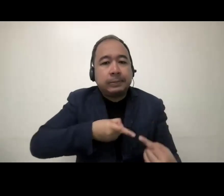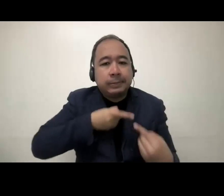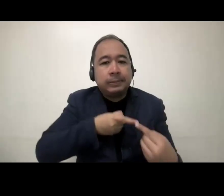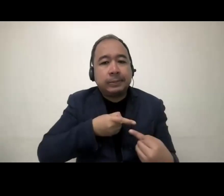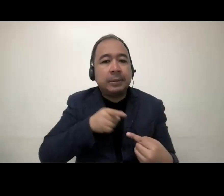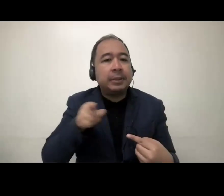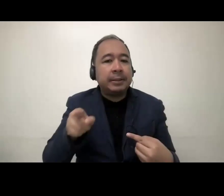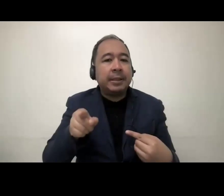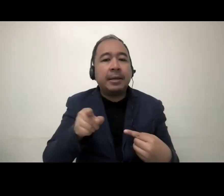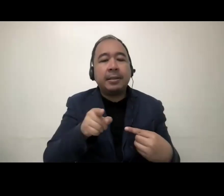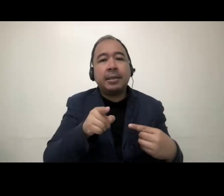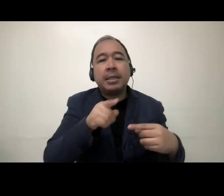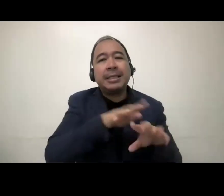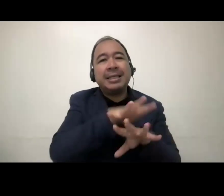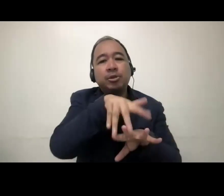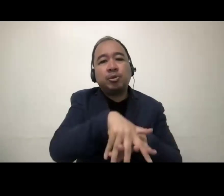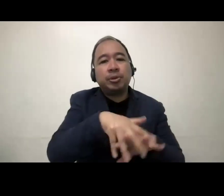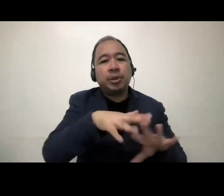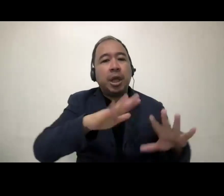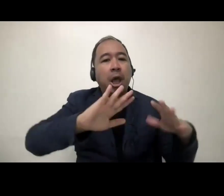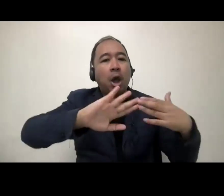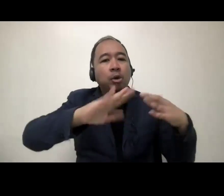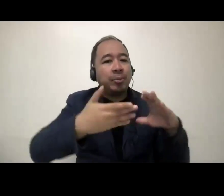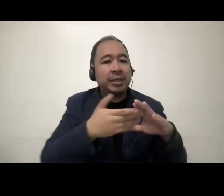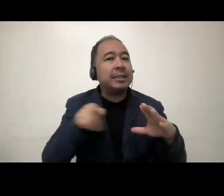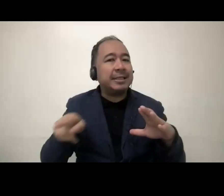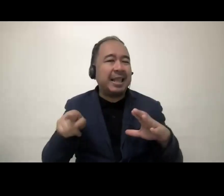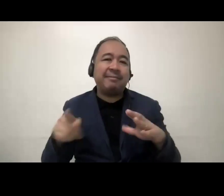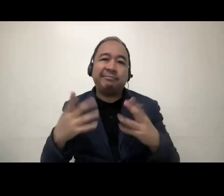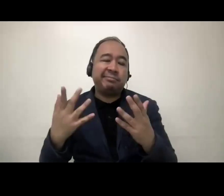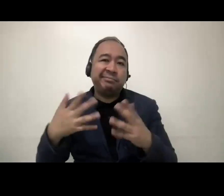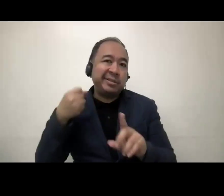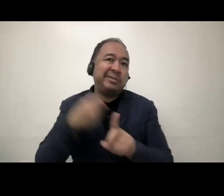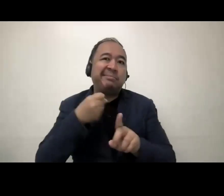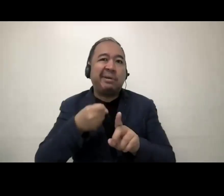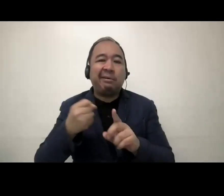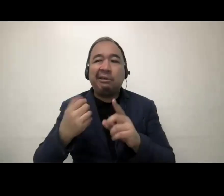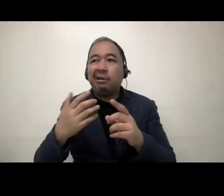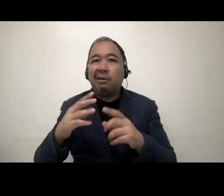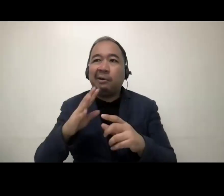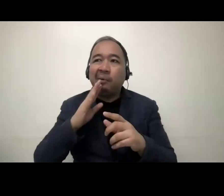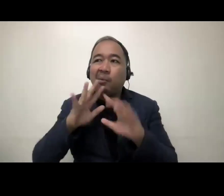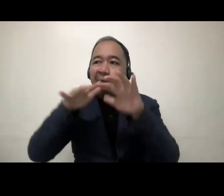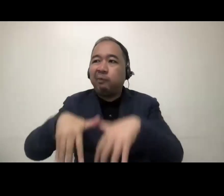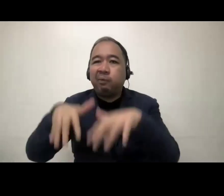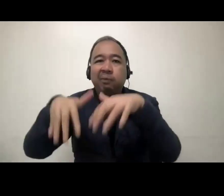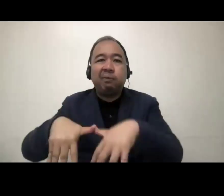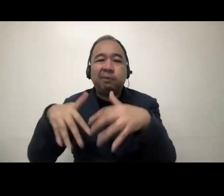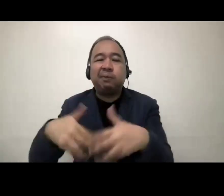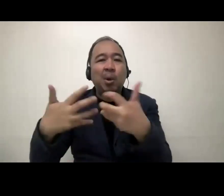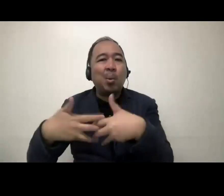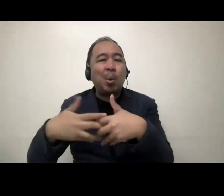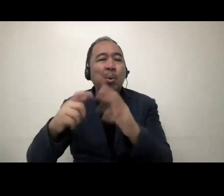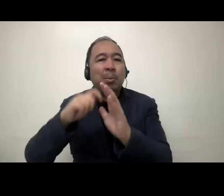Tanoho hydropower project. Immediately action is needed to uphold their rights